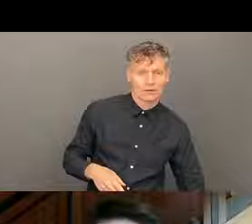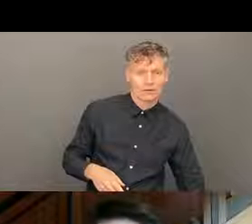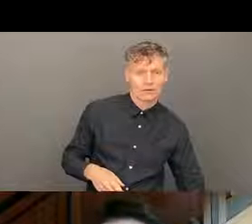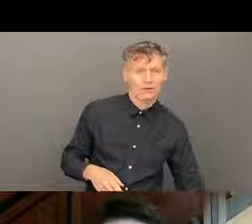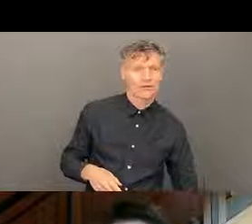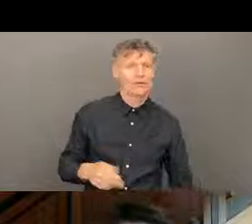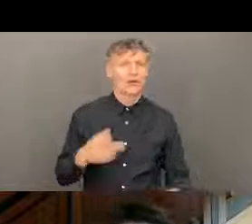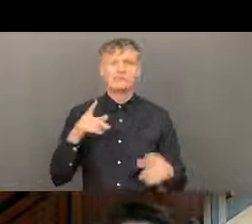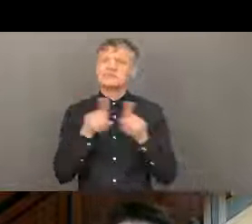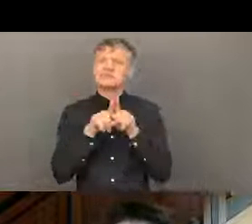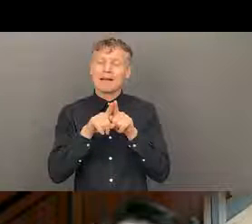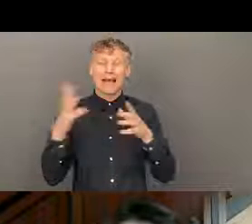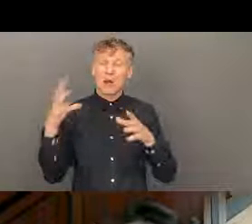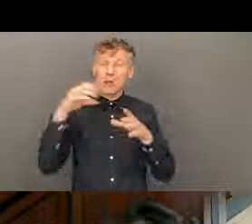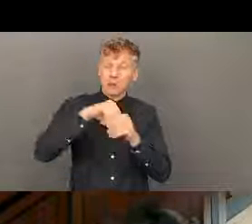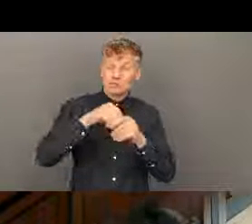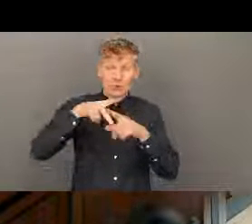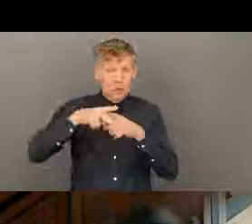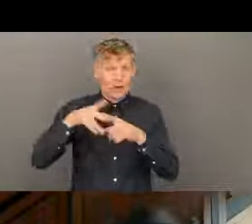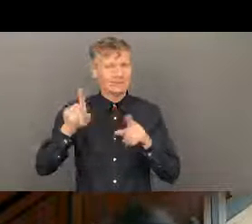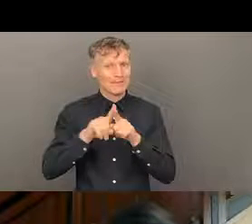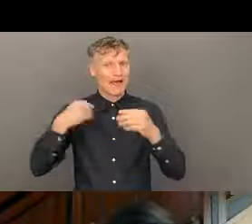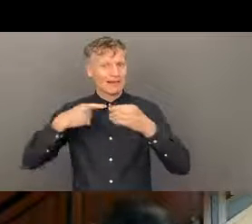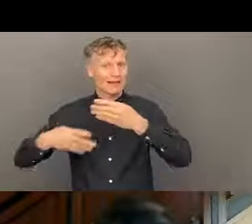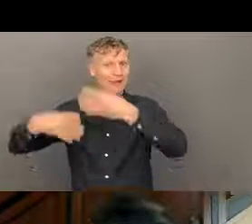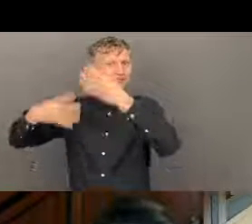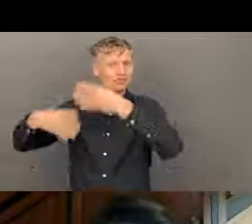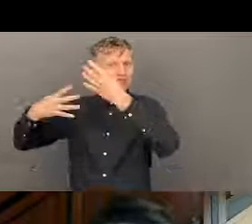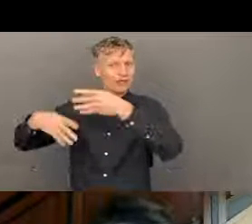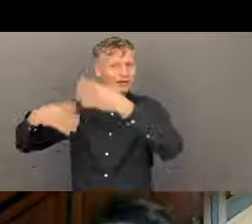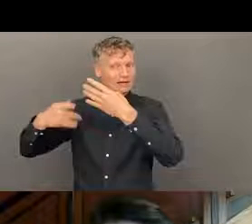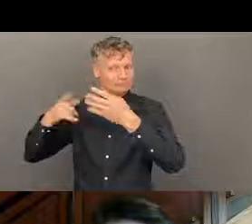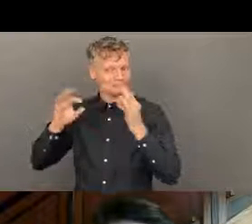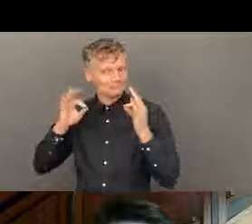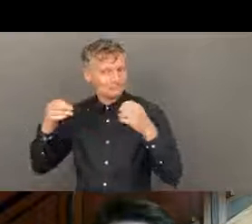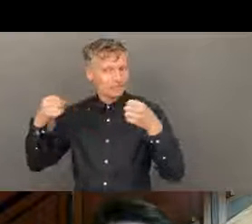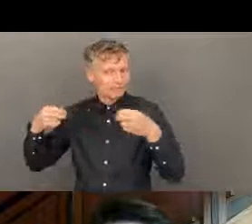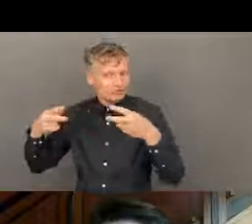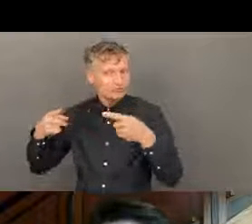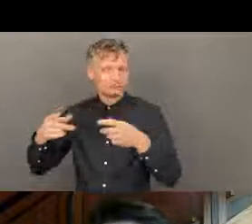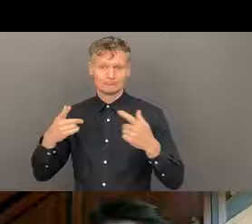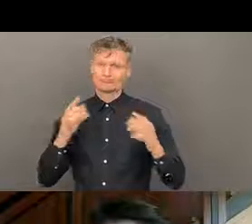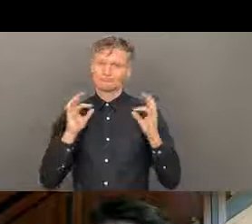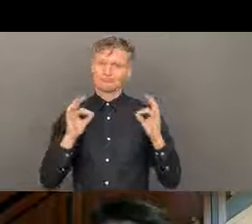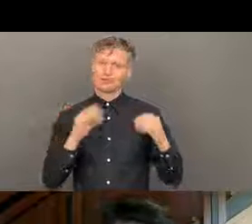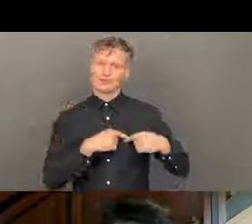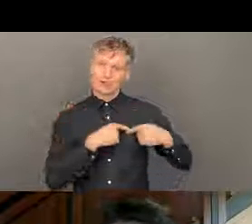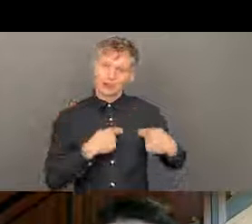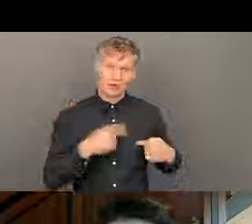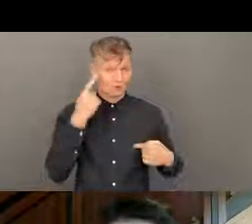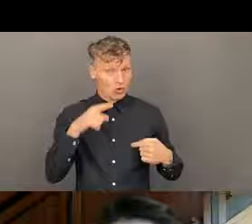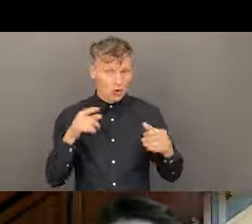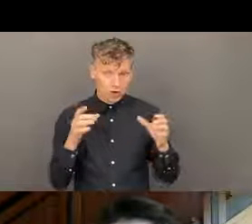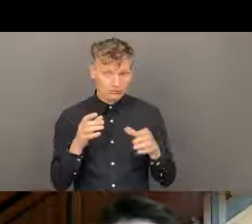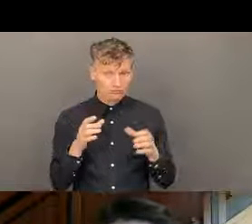training and meeting to make Healy, our volunteer, part of the work group. So some meetings with all the staff